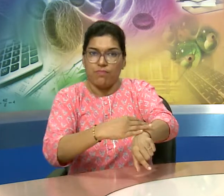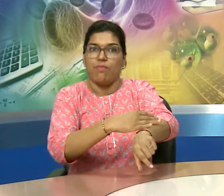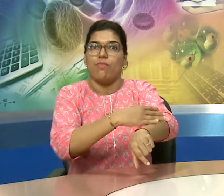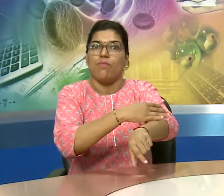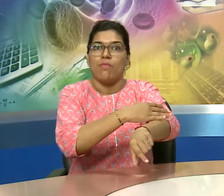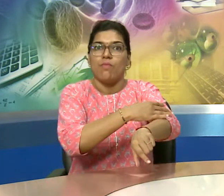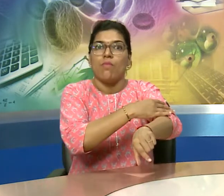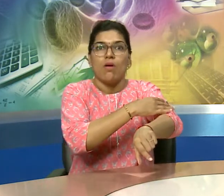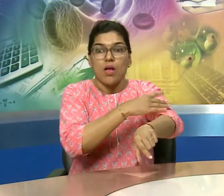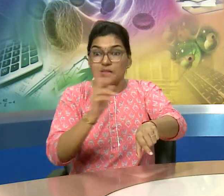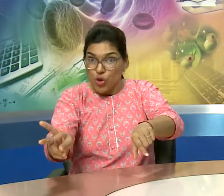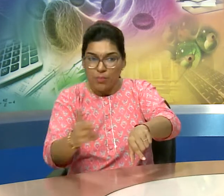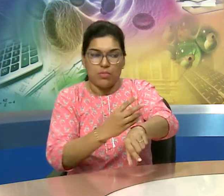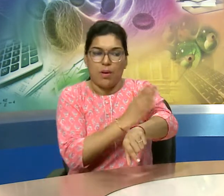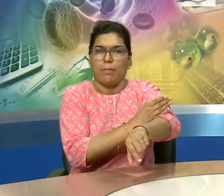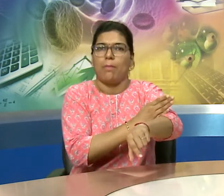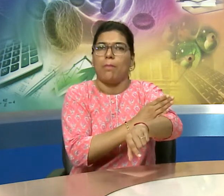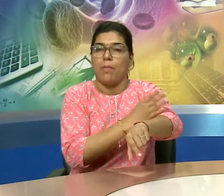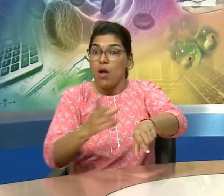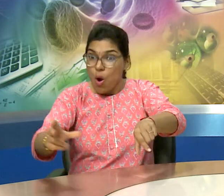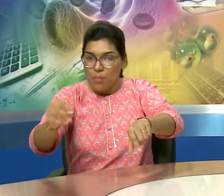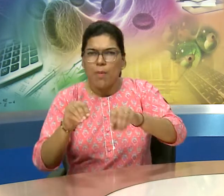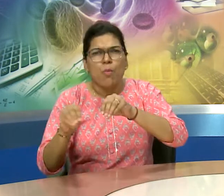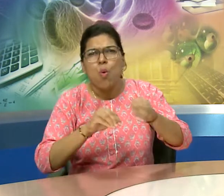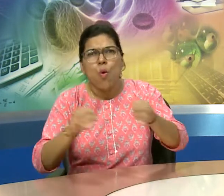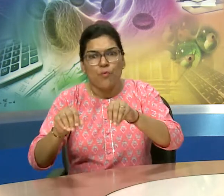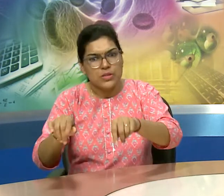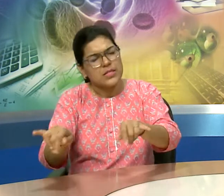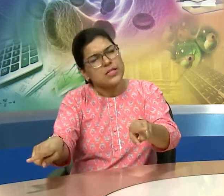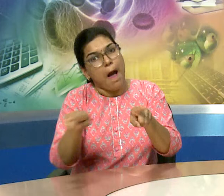Just like as the scorpion will move, the poison will